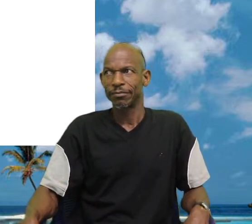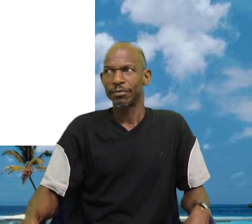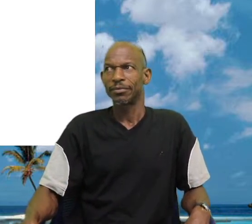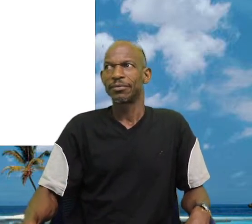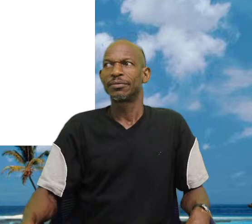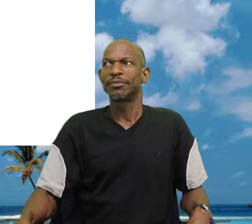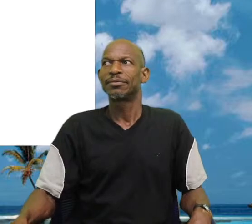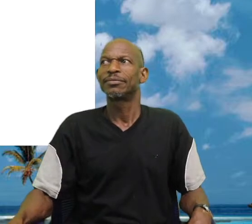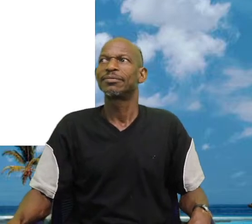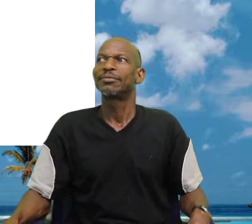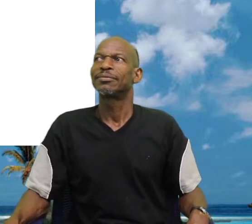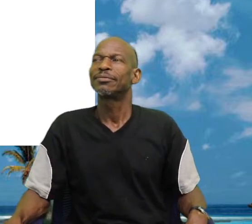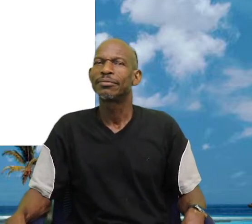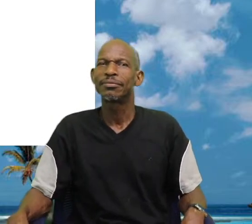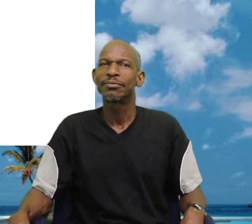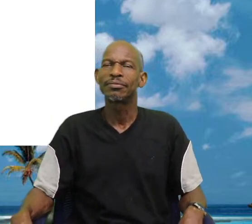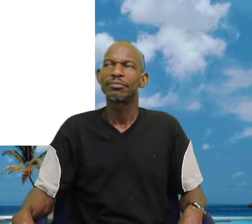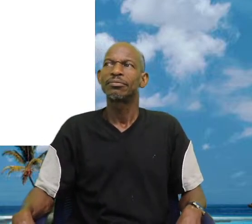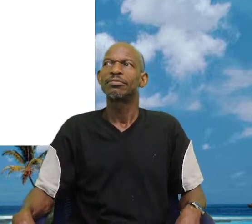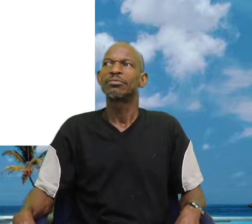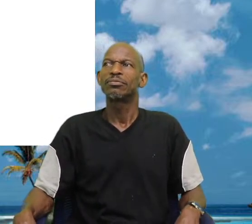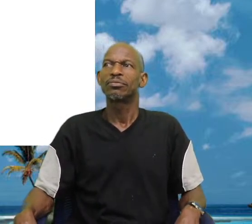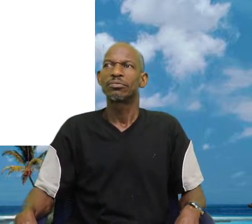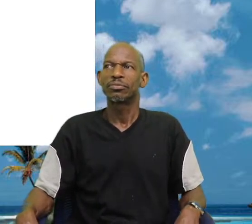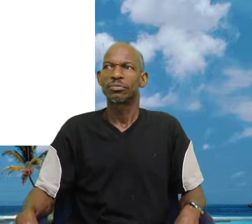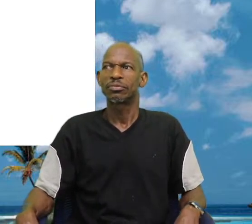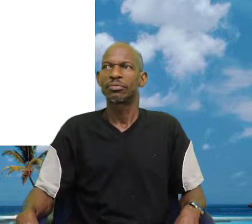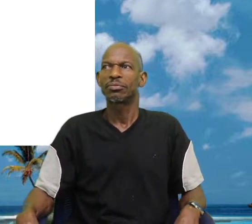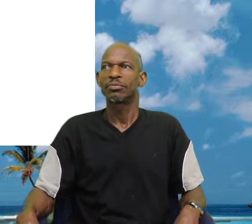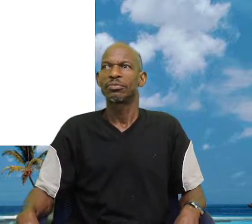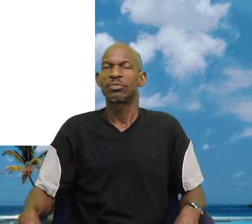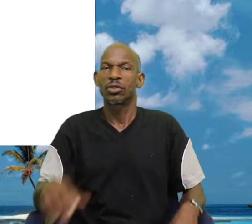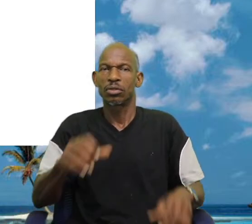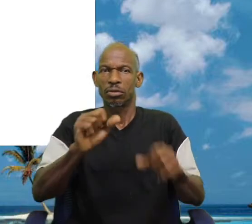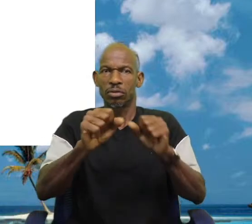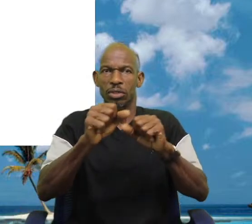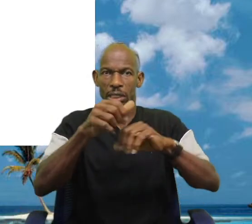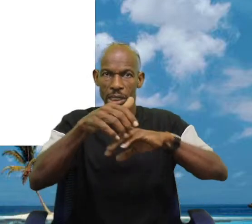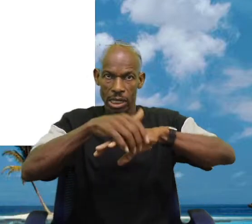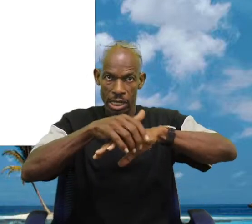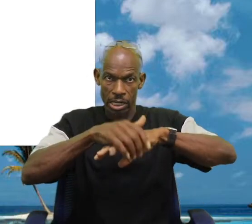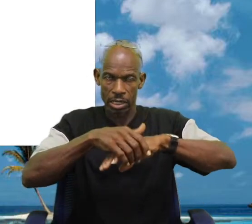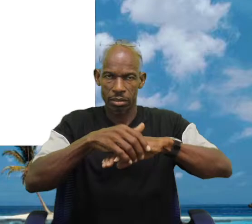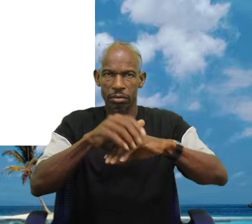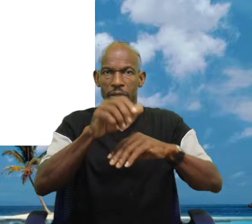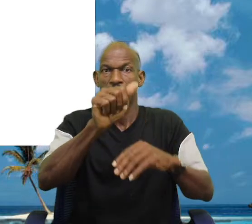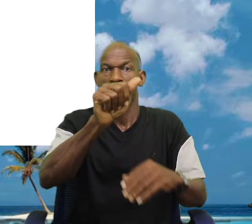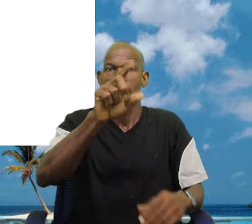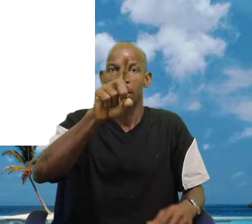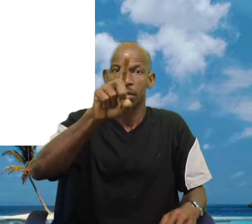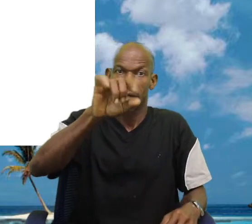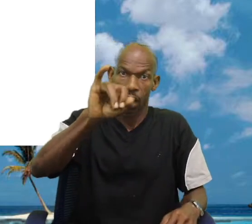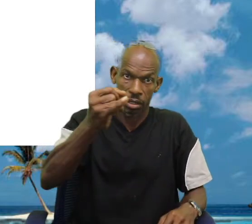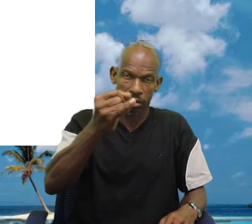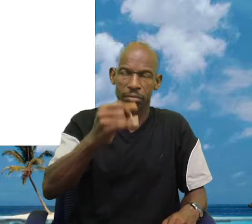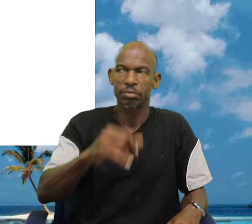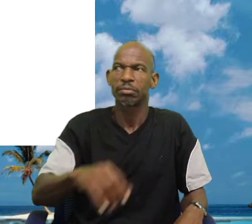So in English, we use the adjectives. Basically, that is what we do. We use adjectives